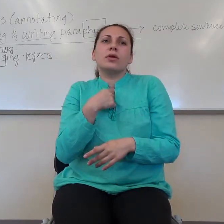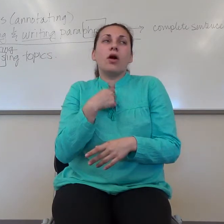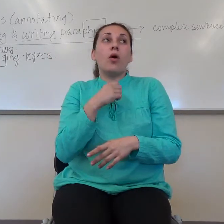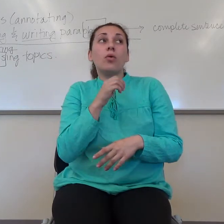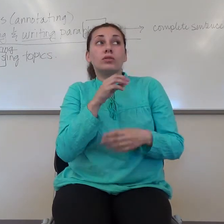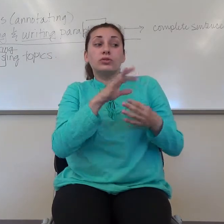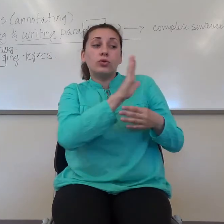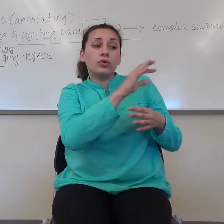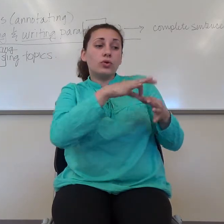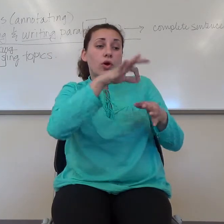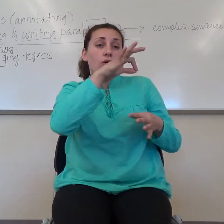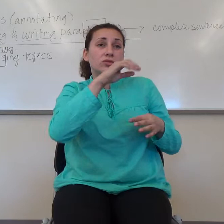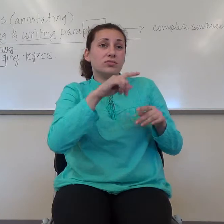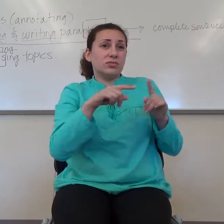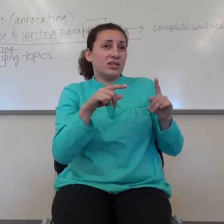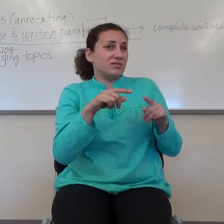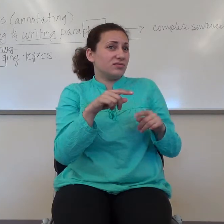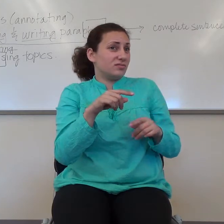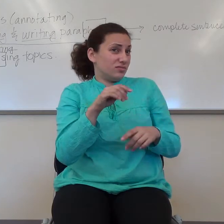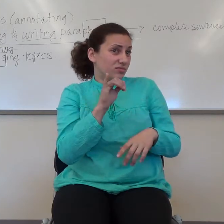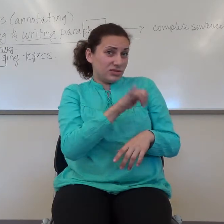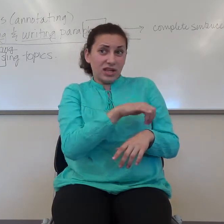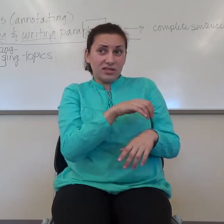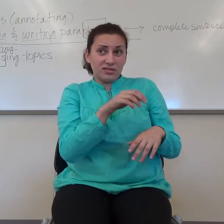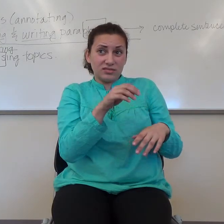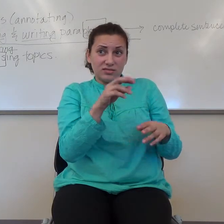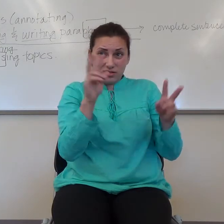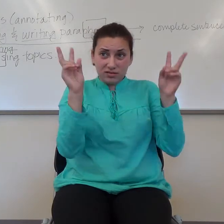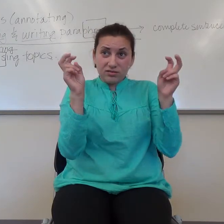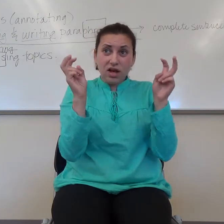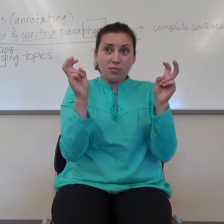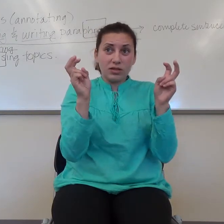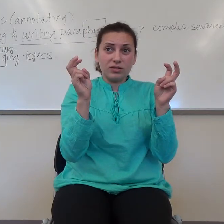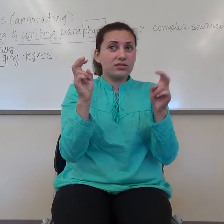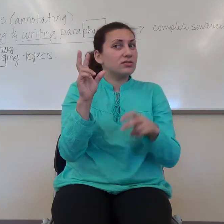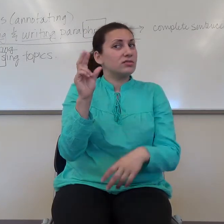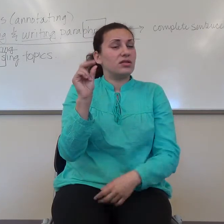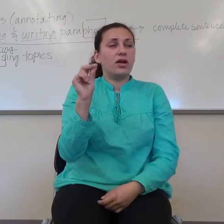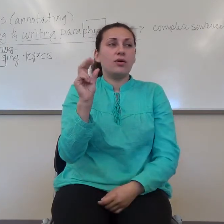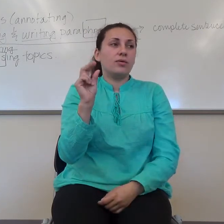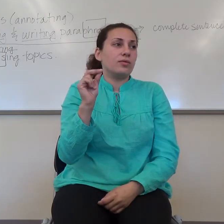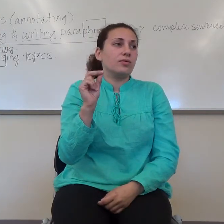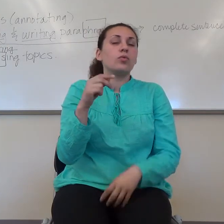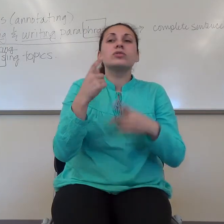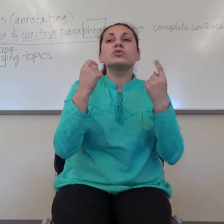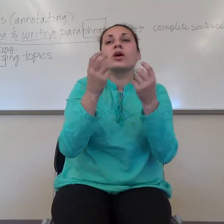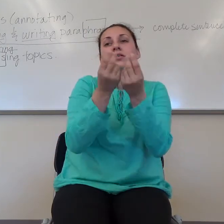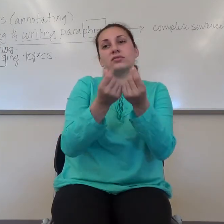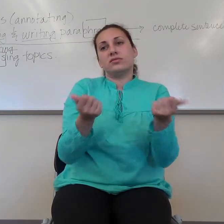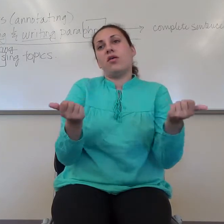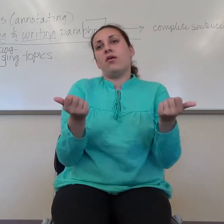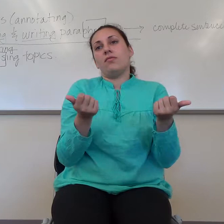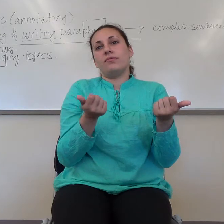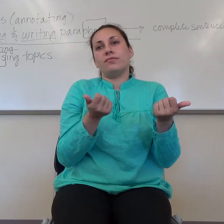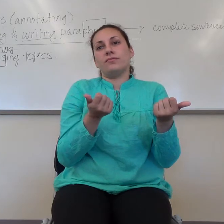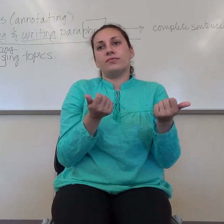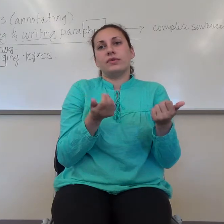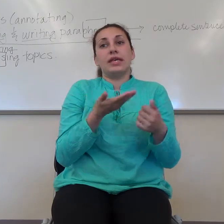it? Remember that? No. And that's what we're trying to solve in this class, is people